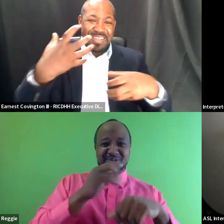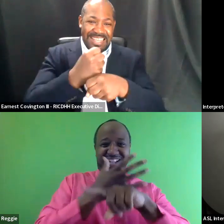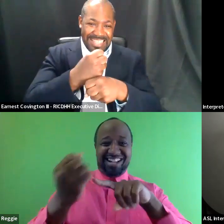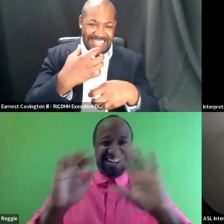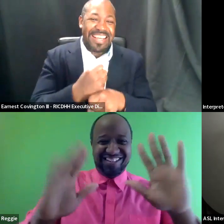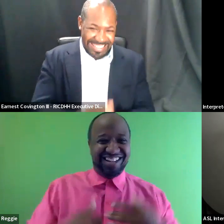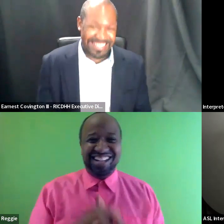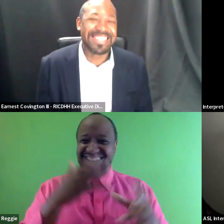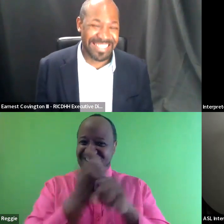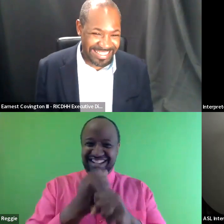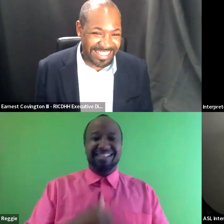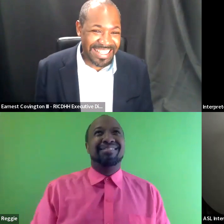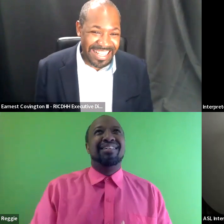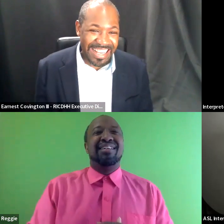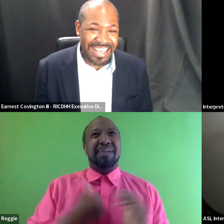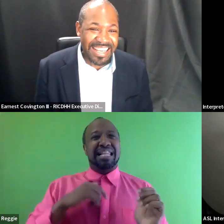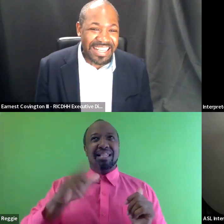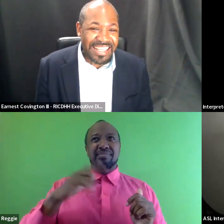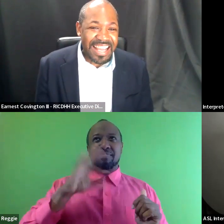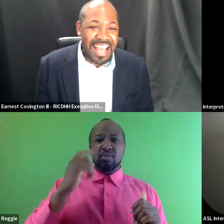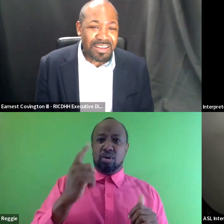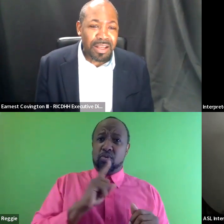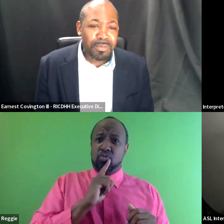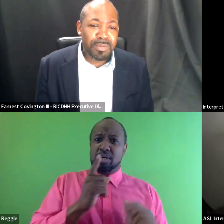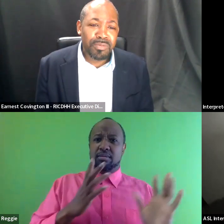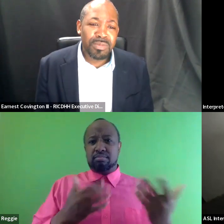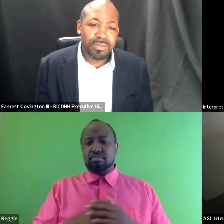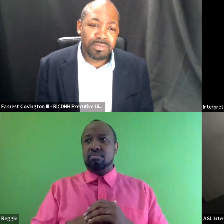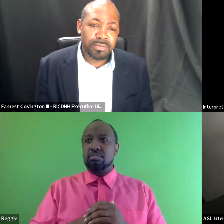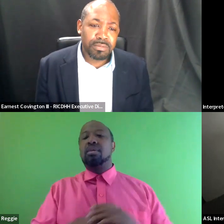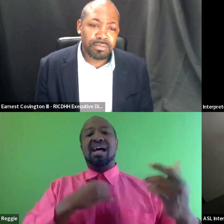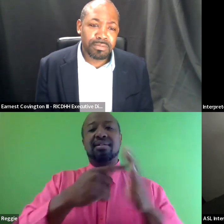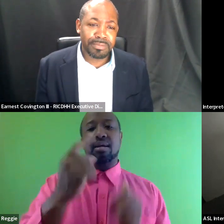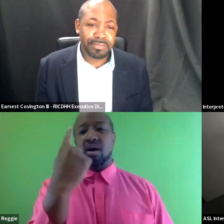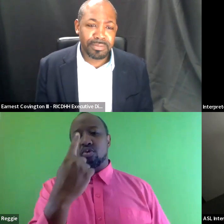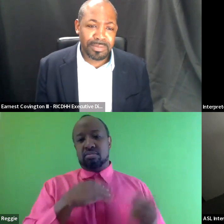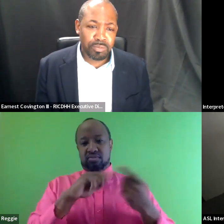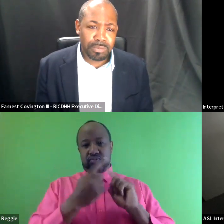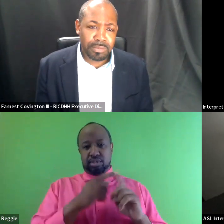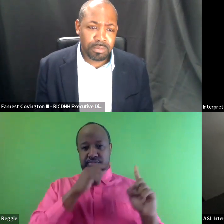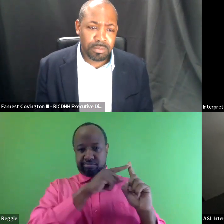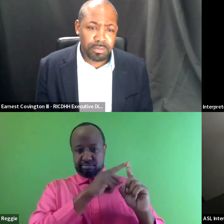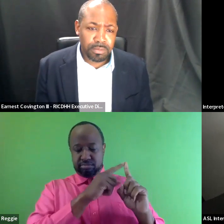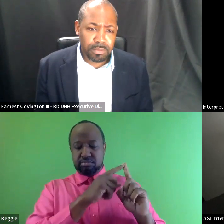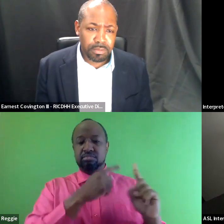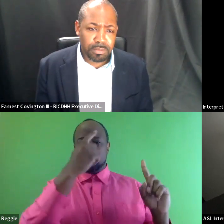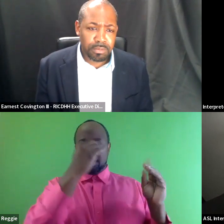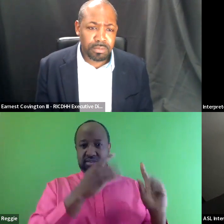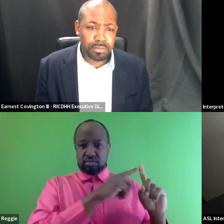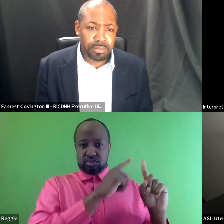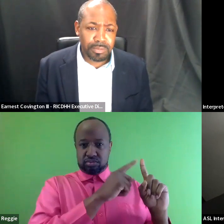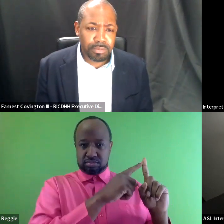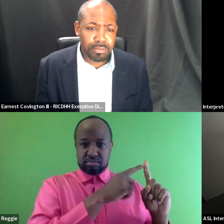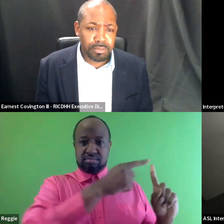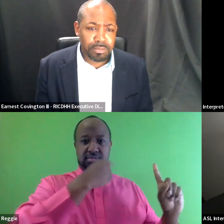I could go on on that topic, but we don't have enough time. Let me think. How can I be concise? All right. I'm